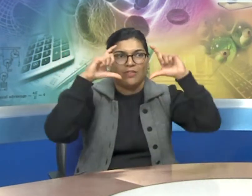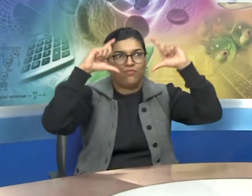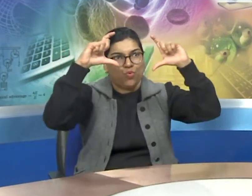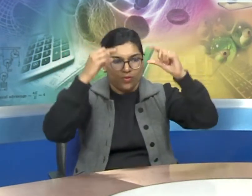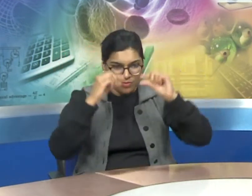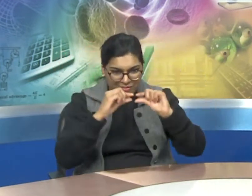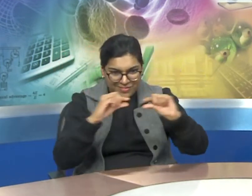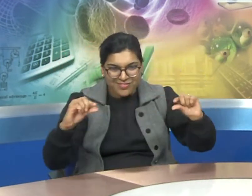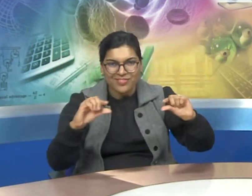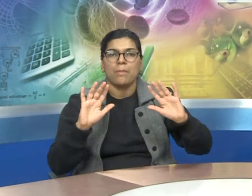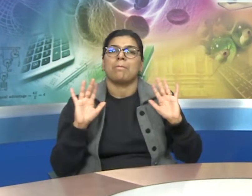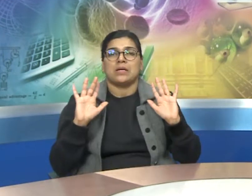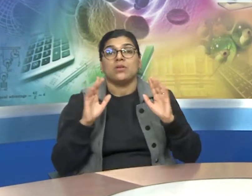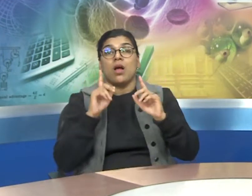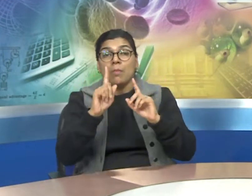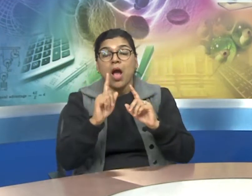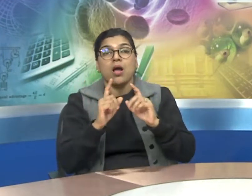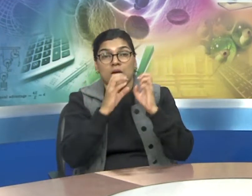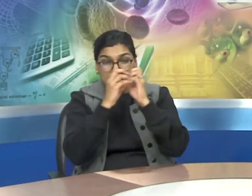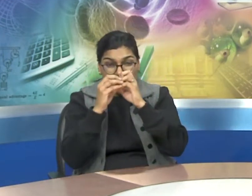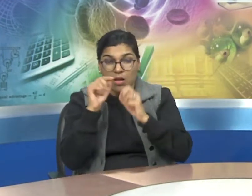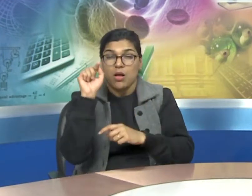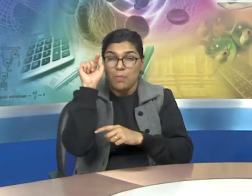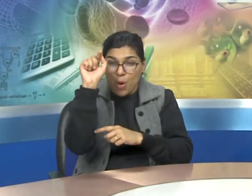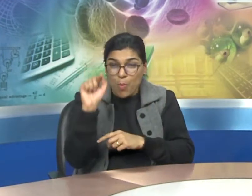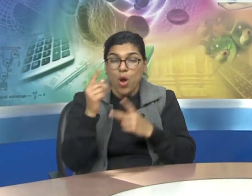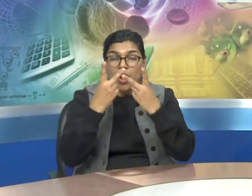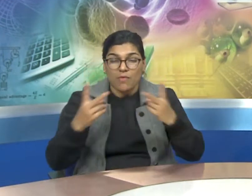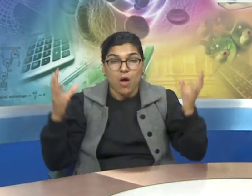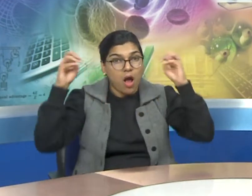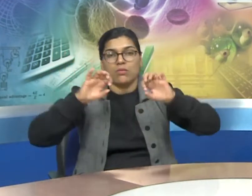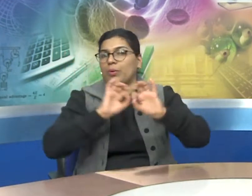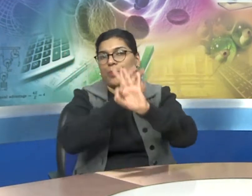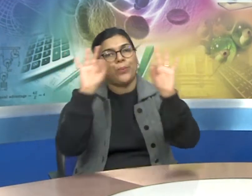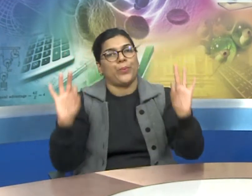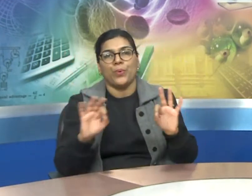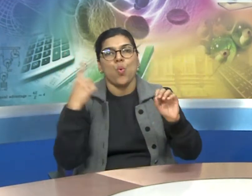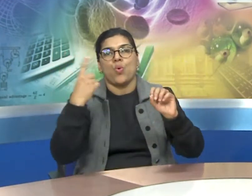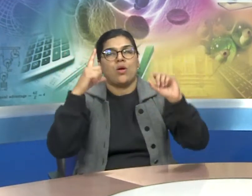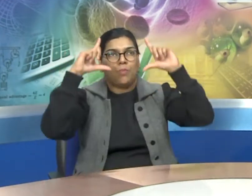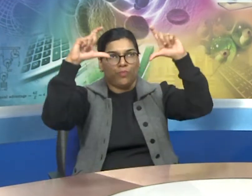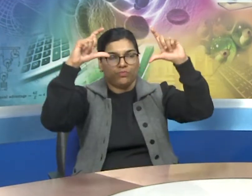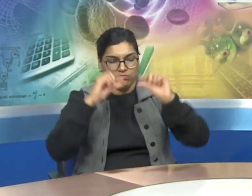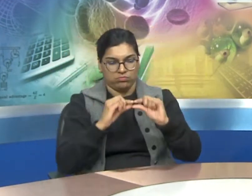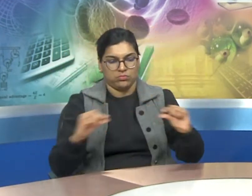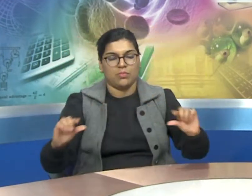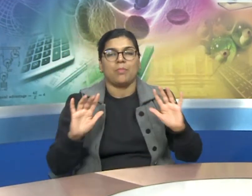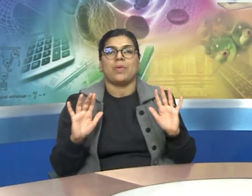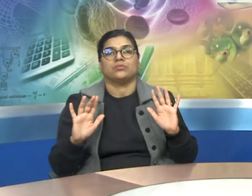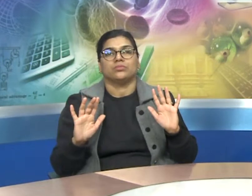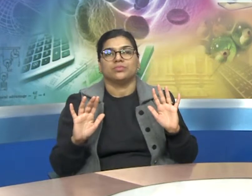their name, like place name, and also you put in the image of that place.